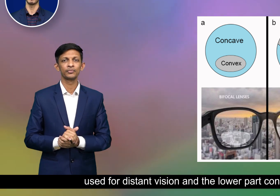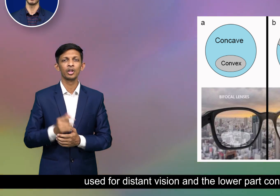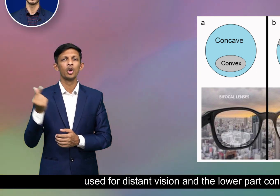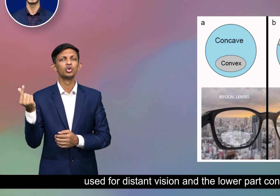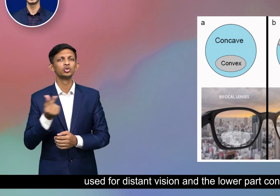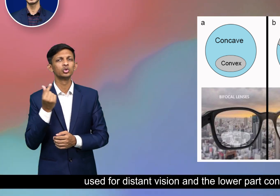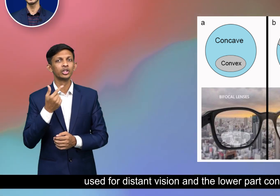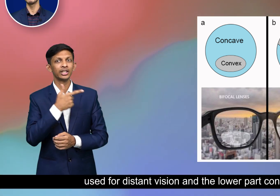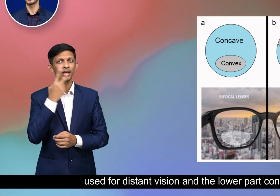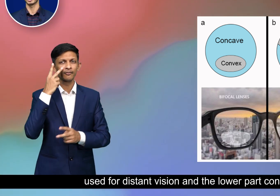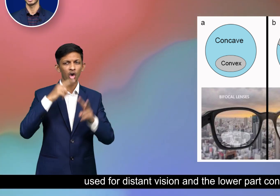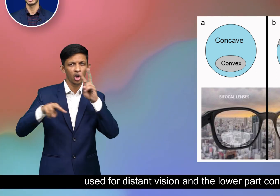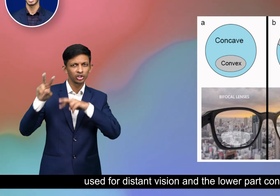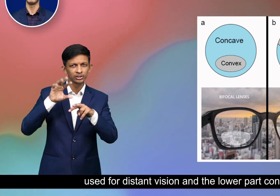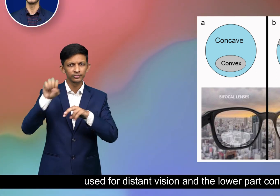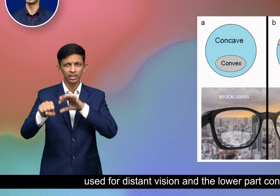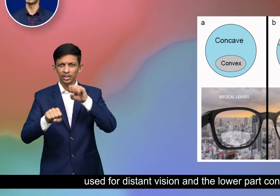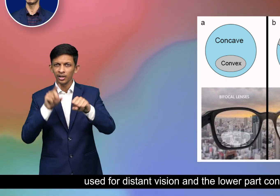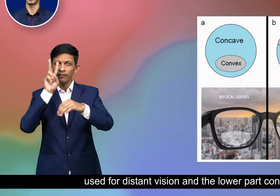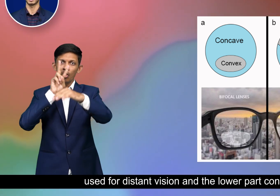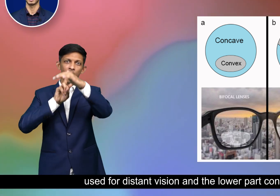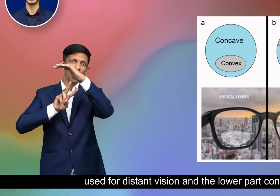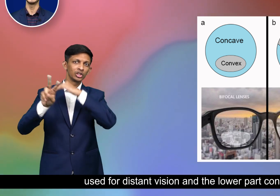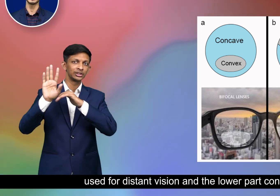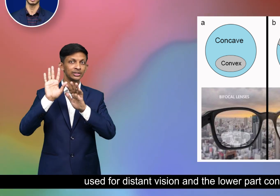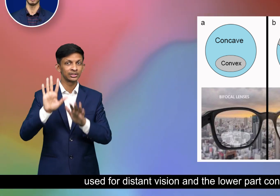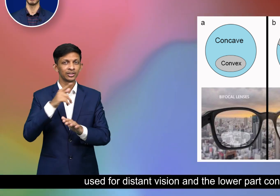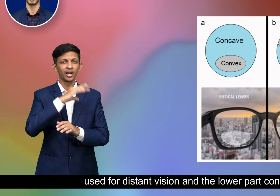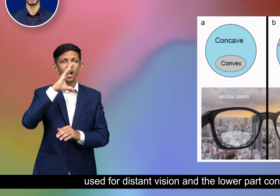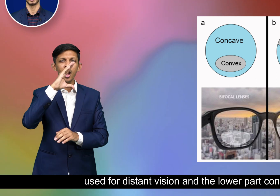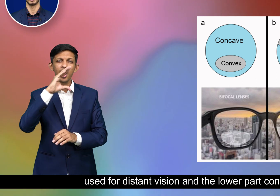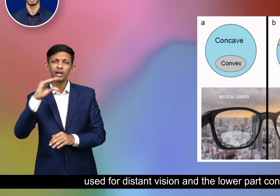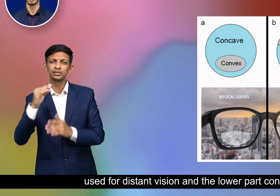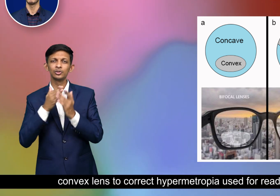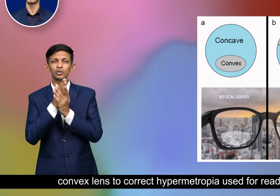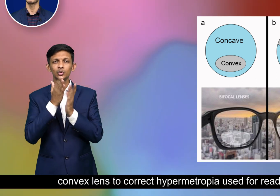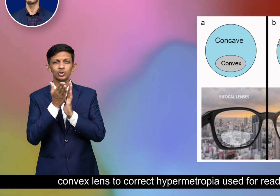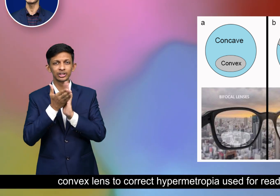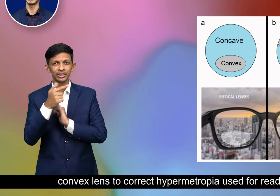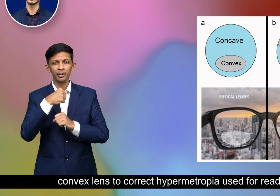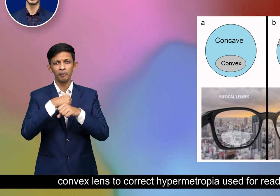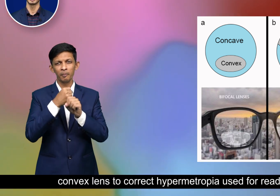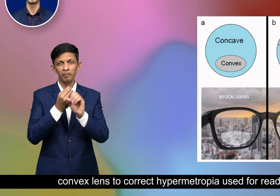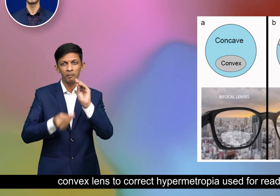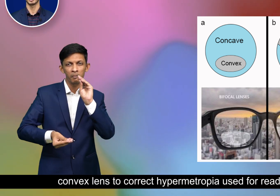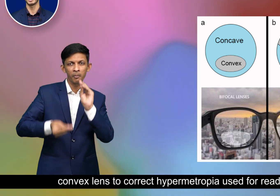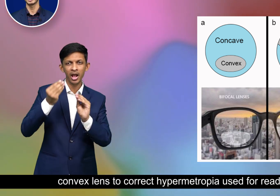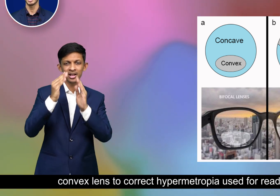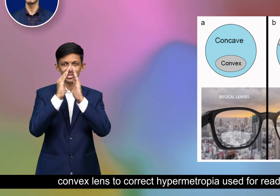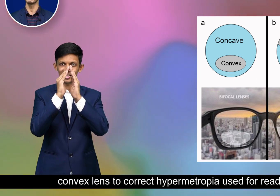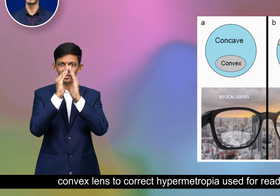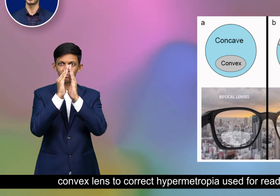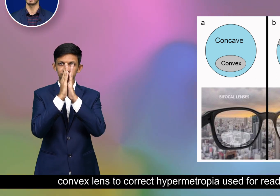used for distant vision, and the lower part consists of convex lens to